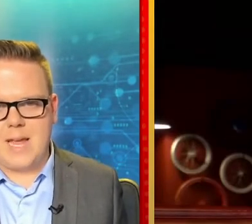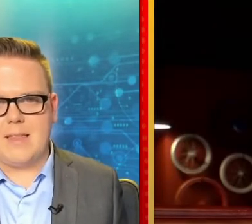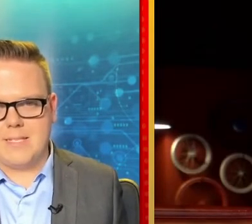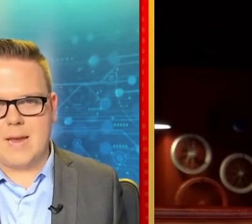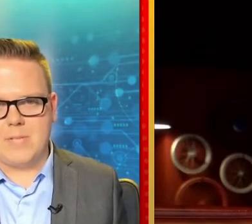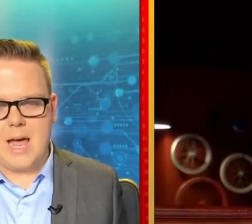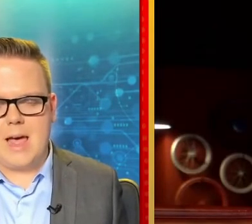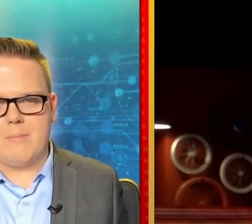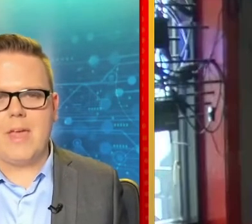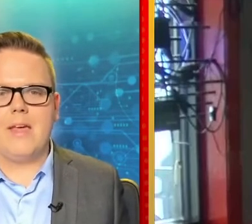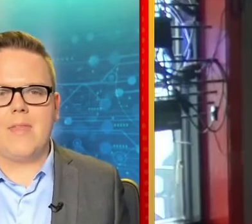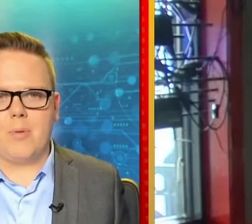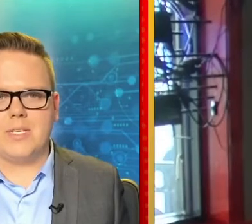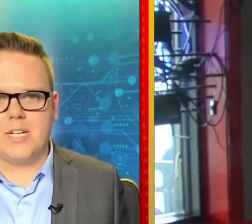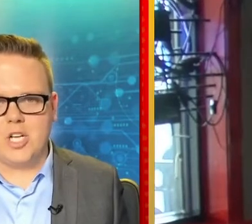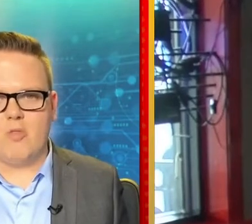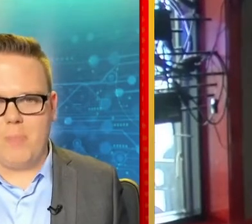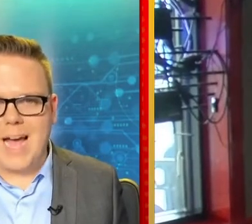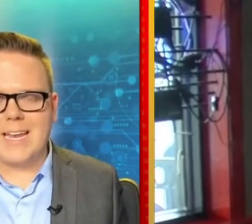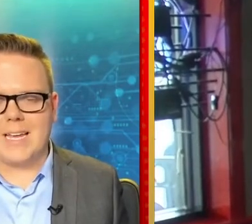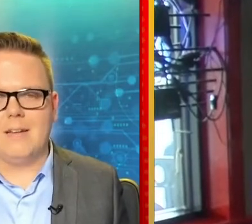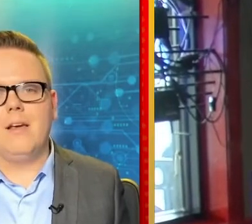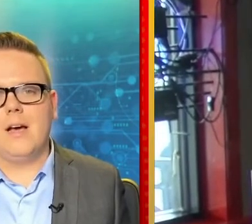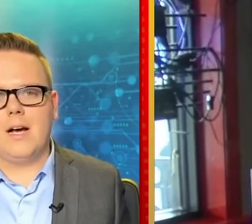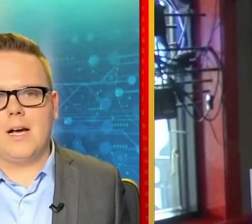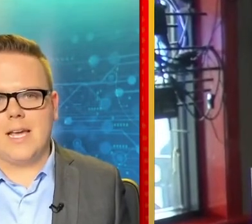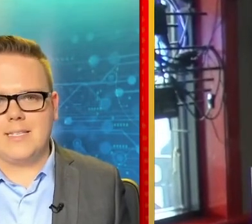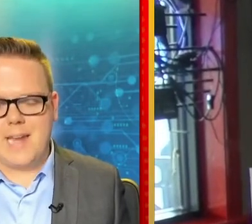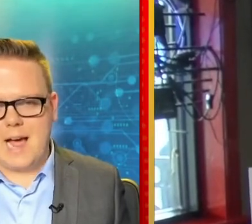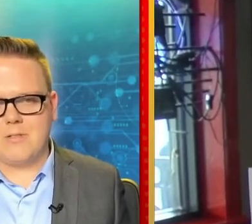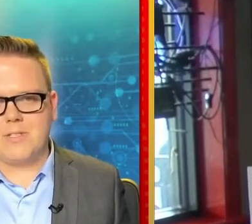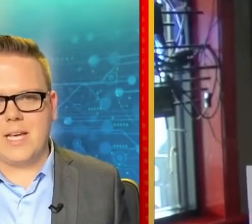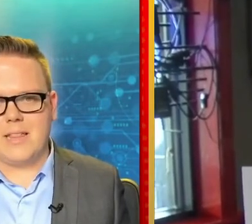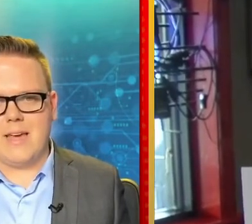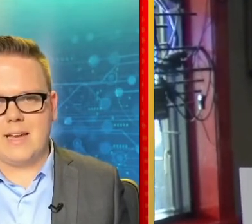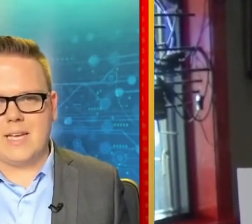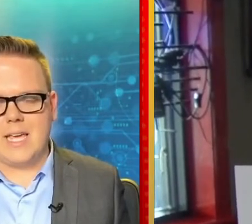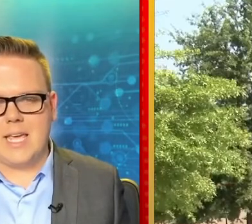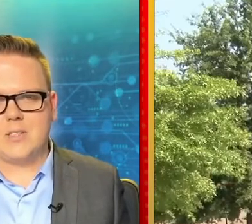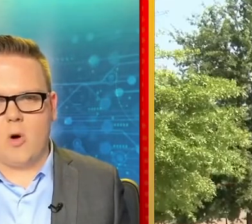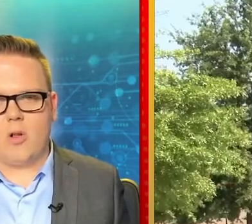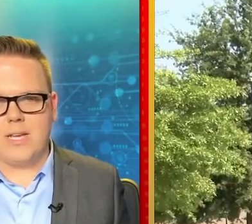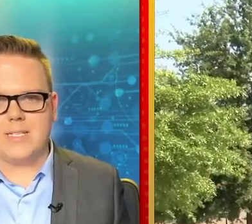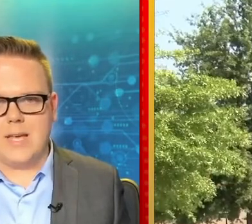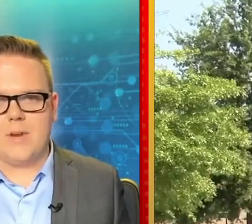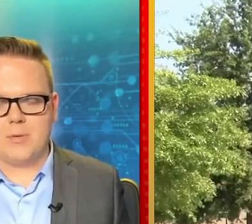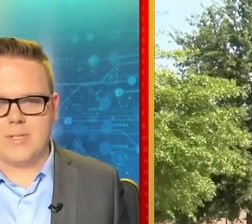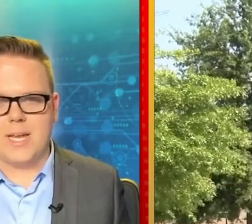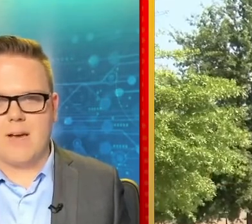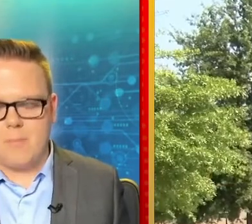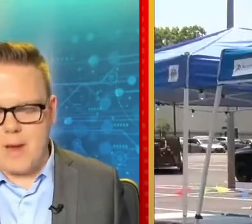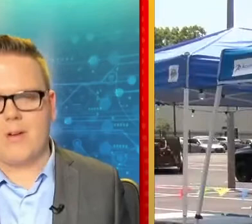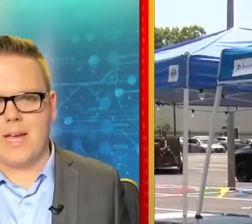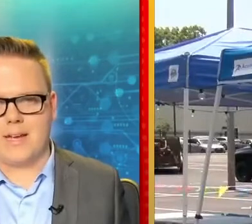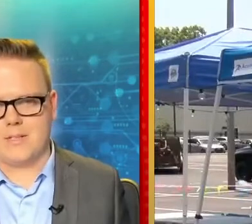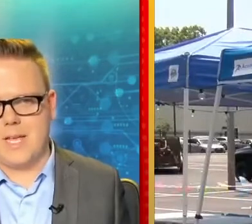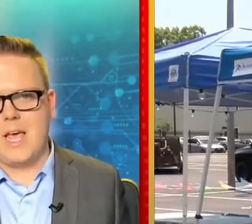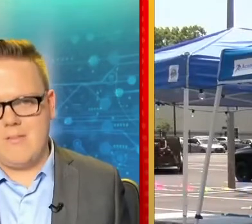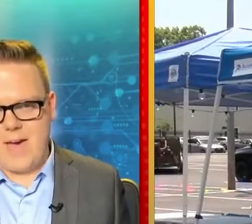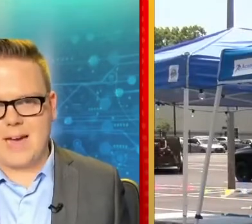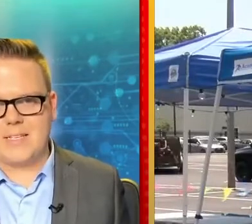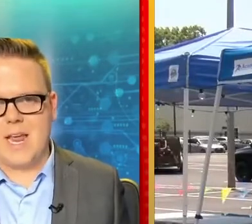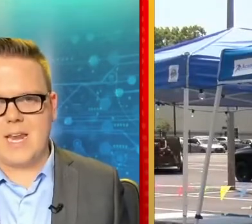same day, the same time that President Joe Biden has announced that his goal is 70% of